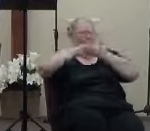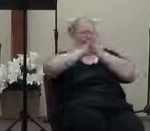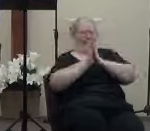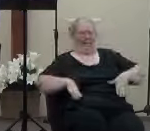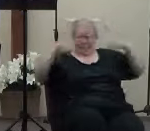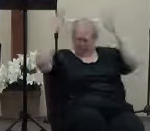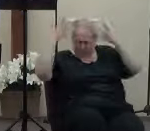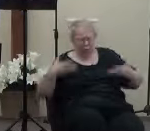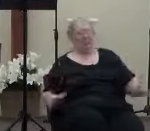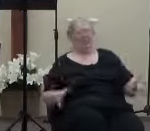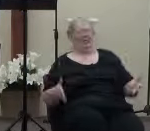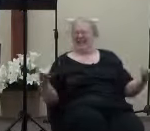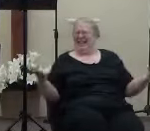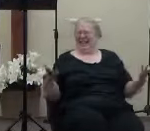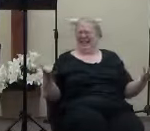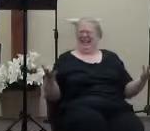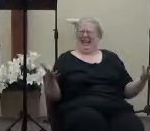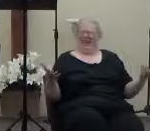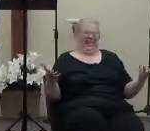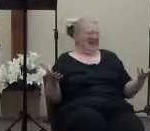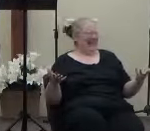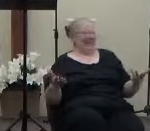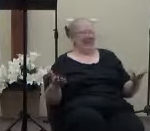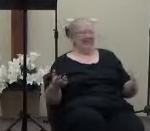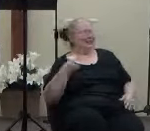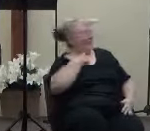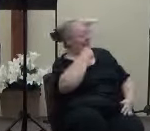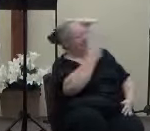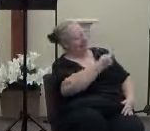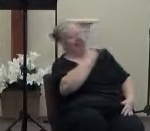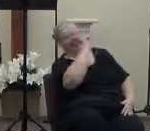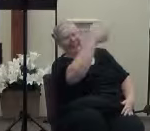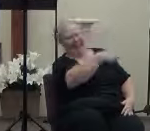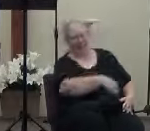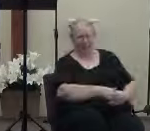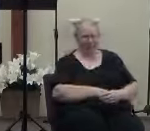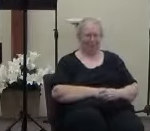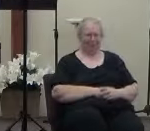"What is up with this?" And I texted him back and said, "I'll tell you later."